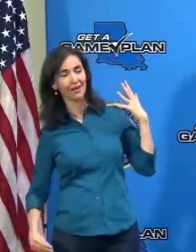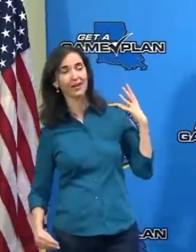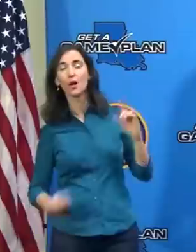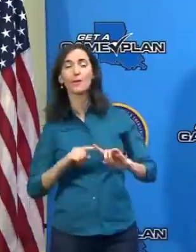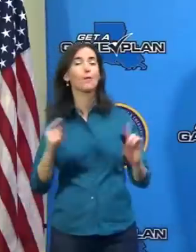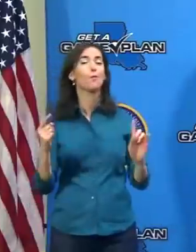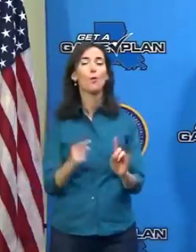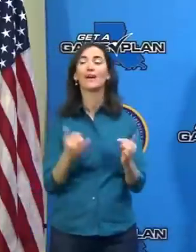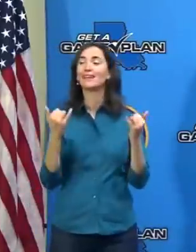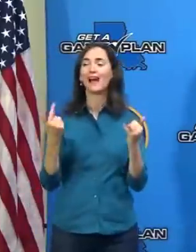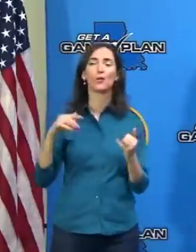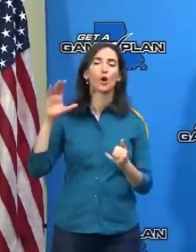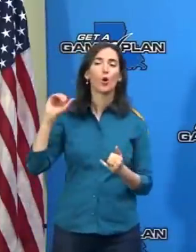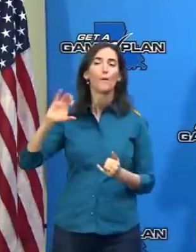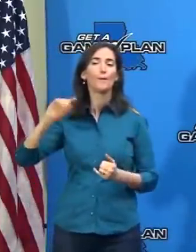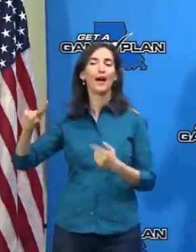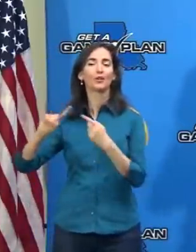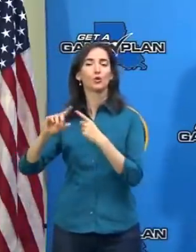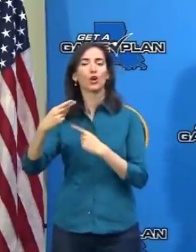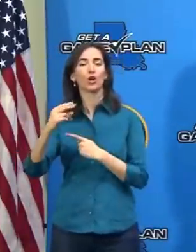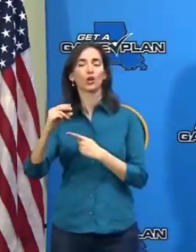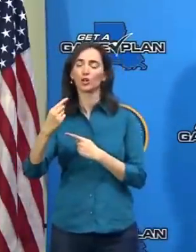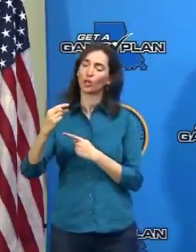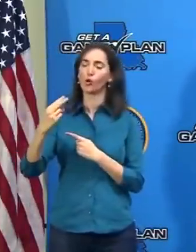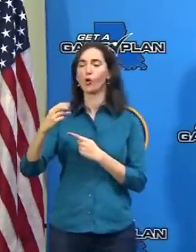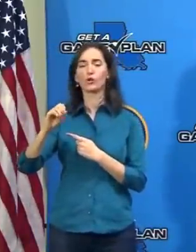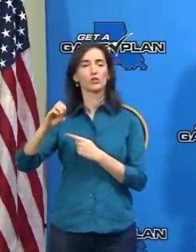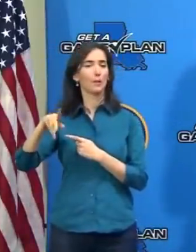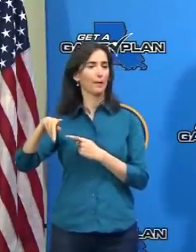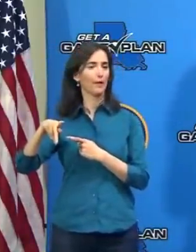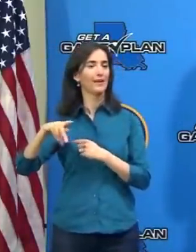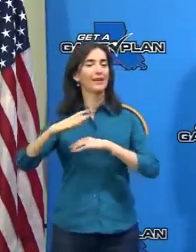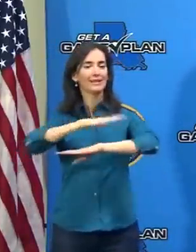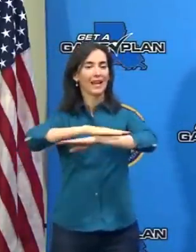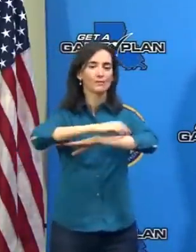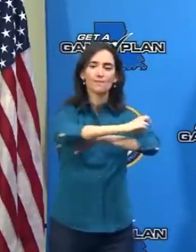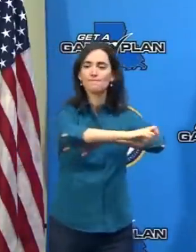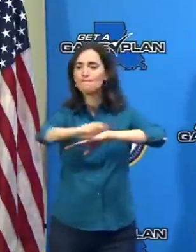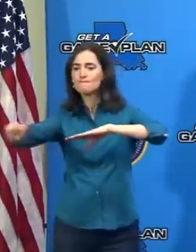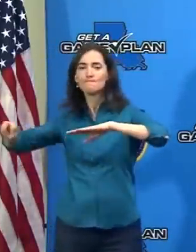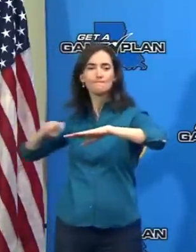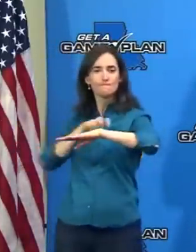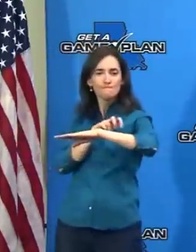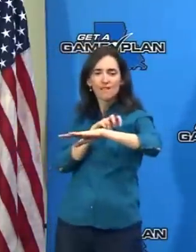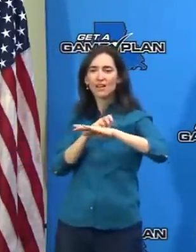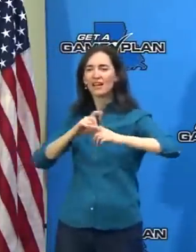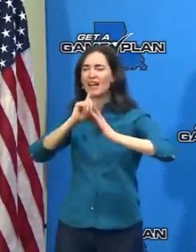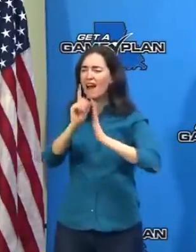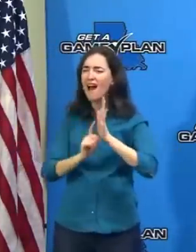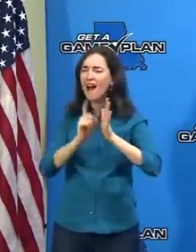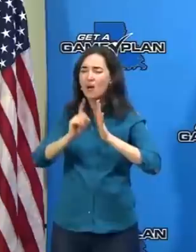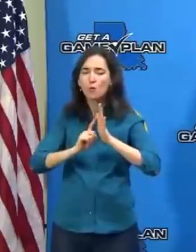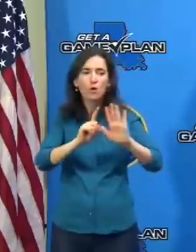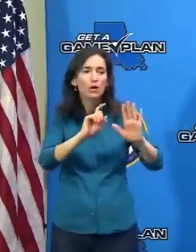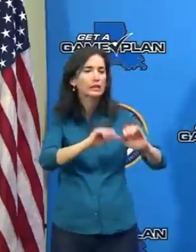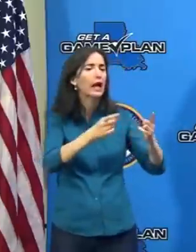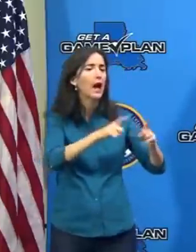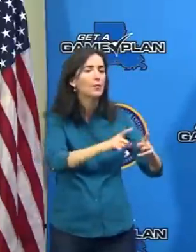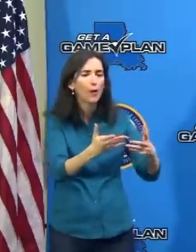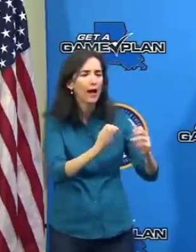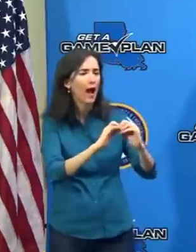now, because we're going to sit around the table and we're going to spend hours trying to identify every